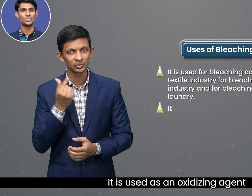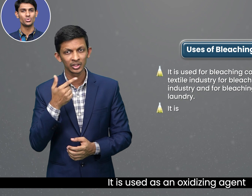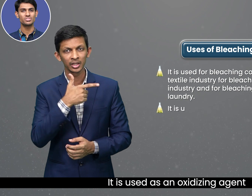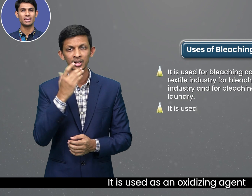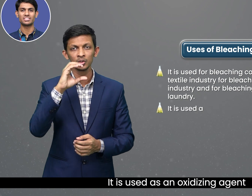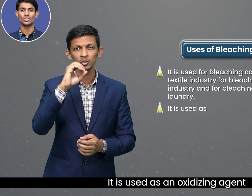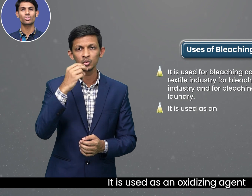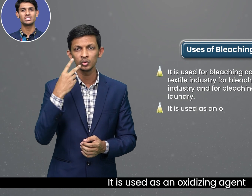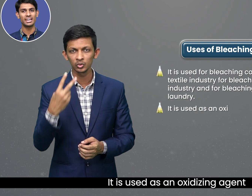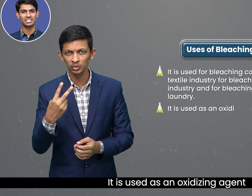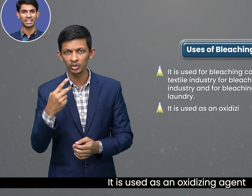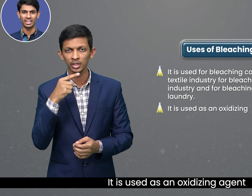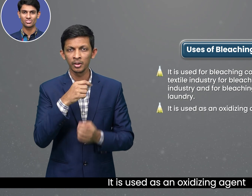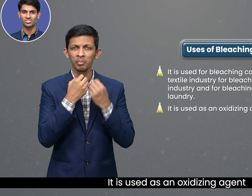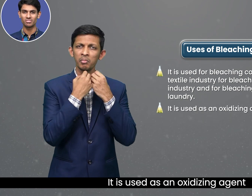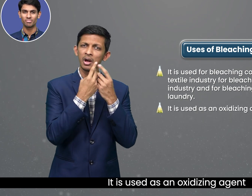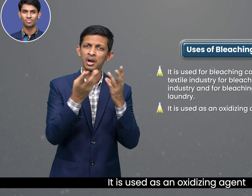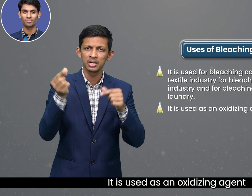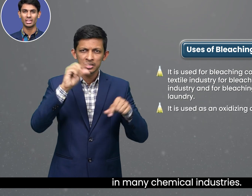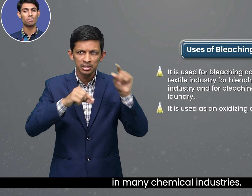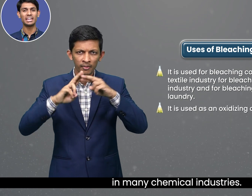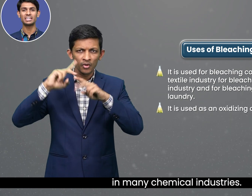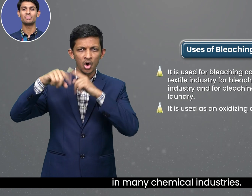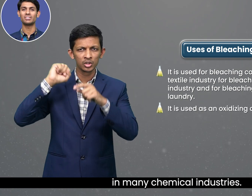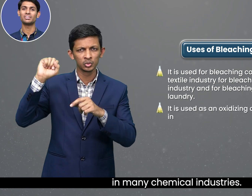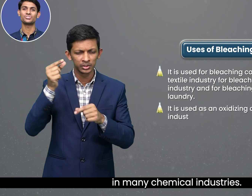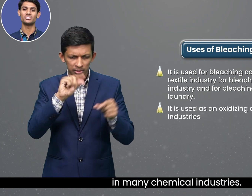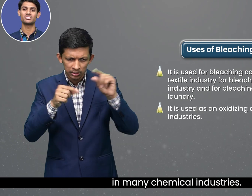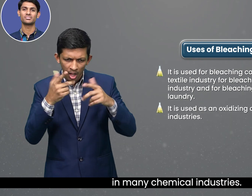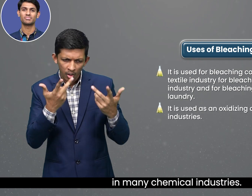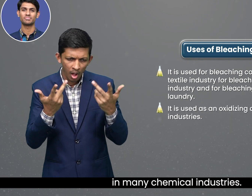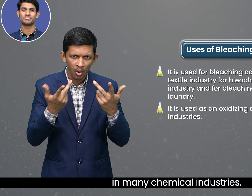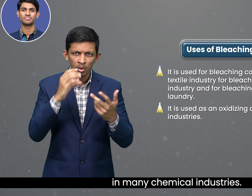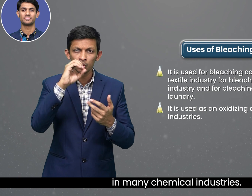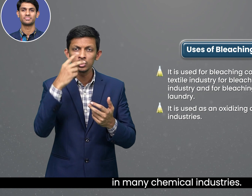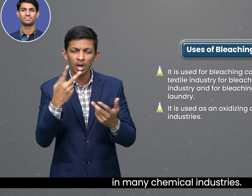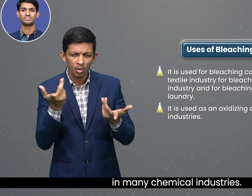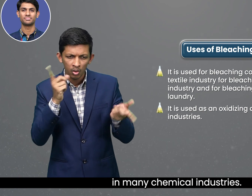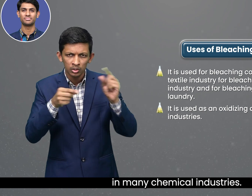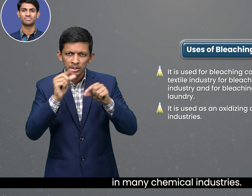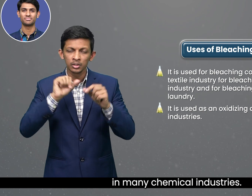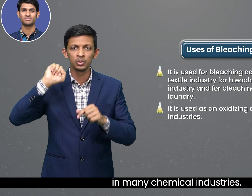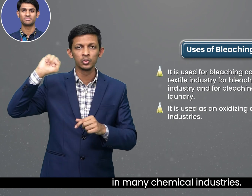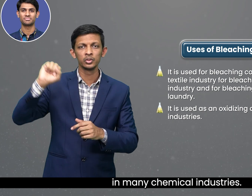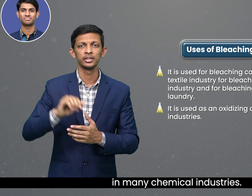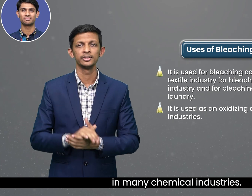It is used as an oxidizing agent in many chemical industries.